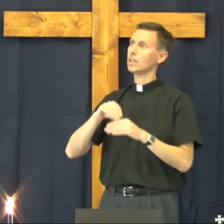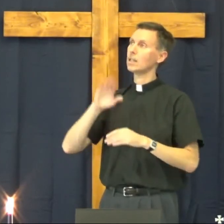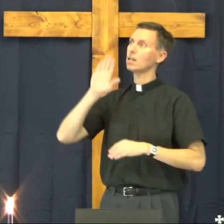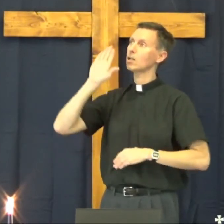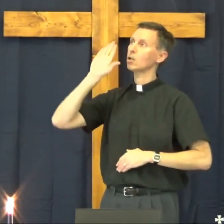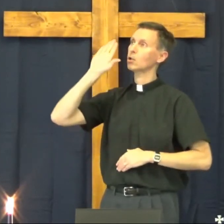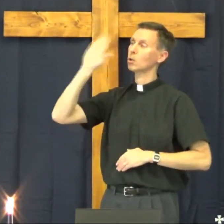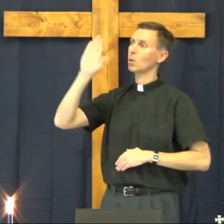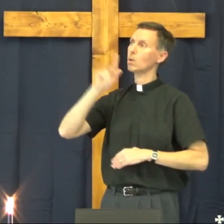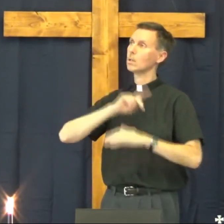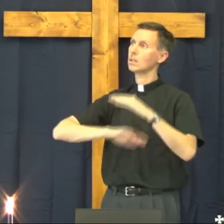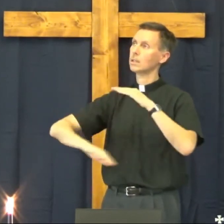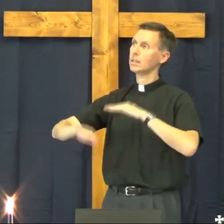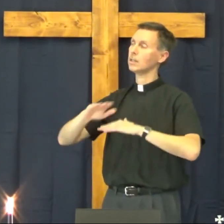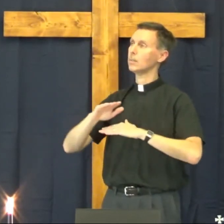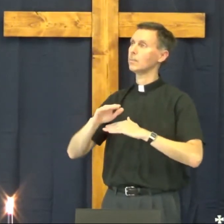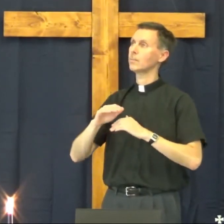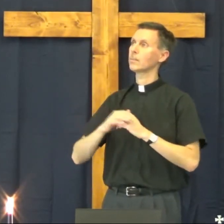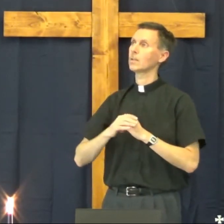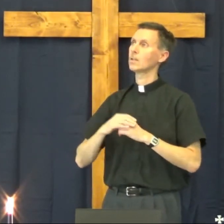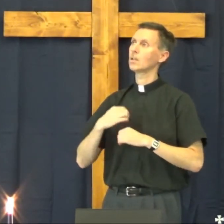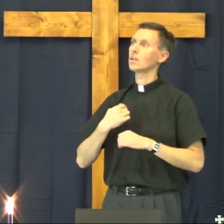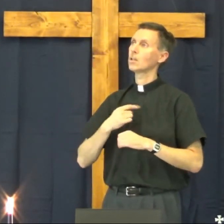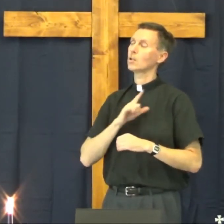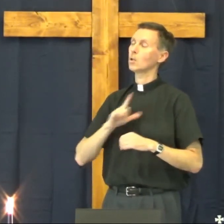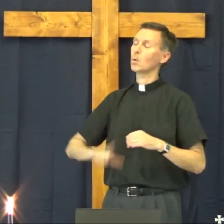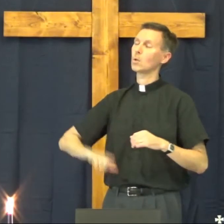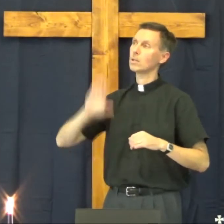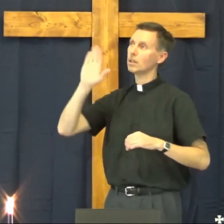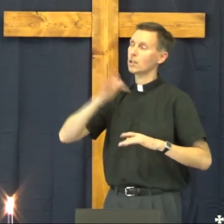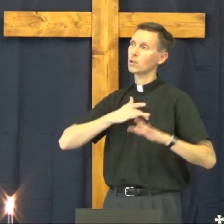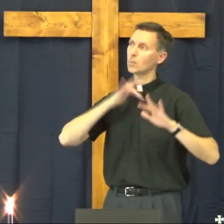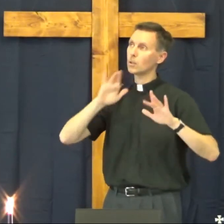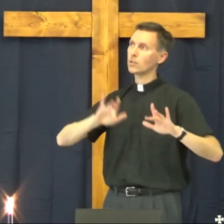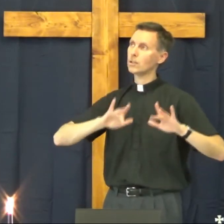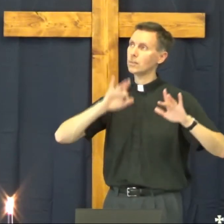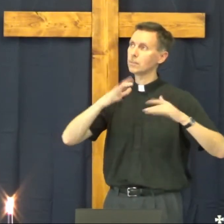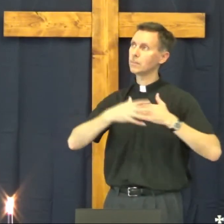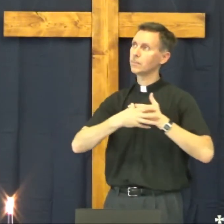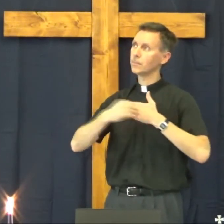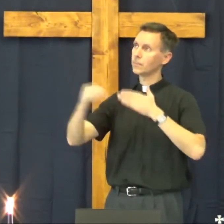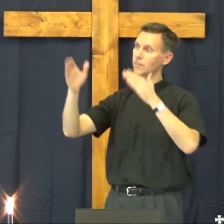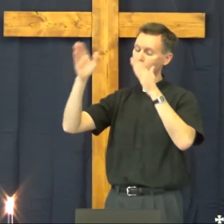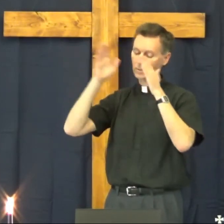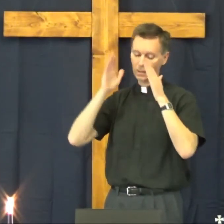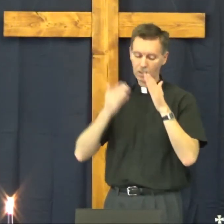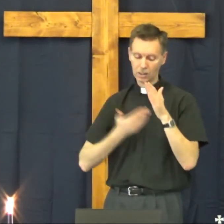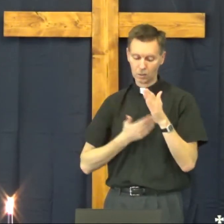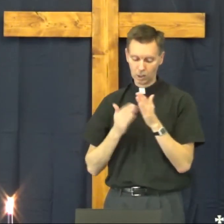in your kingdom. Lord, in your mercy, hear our